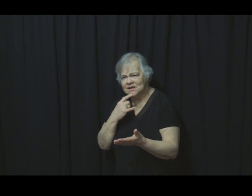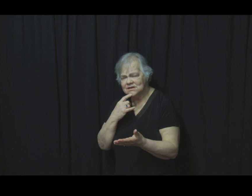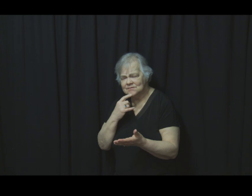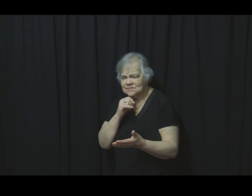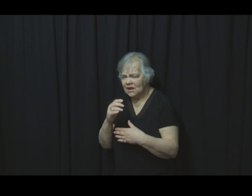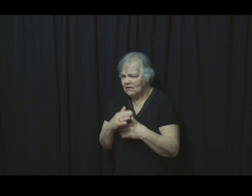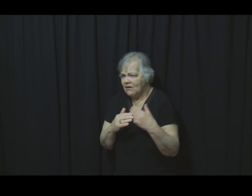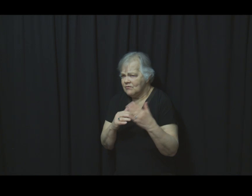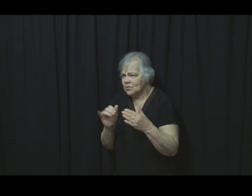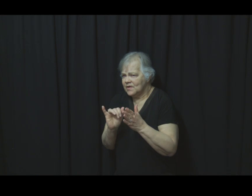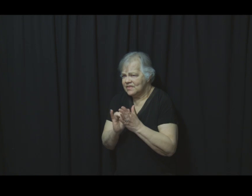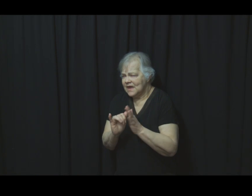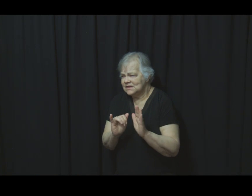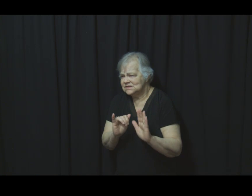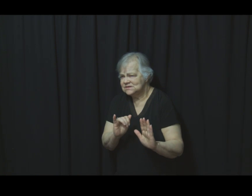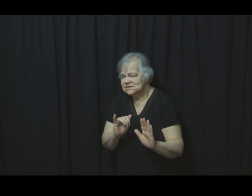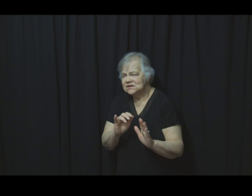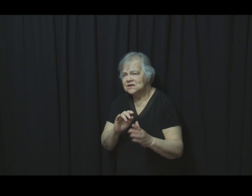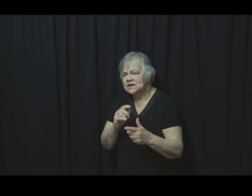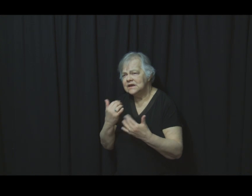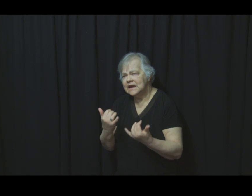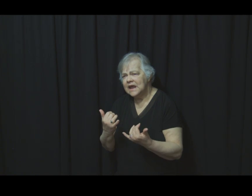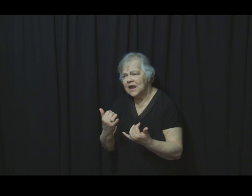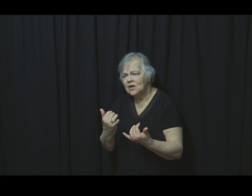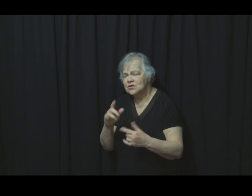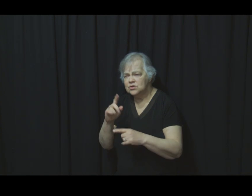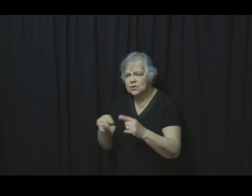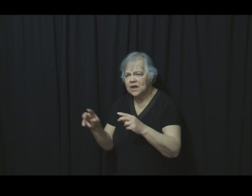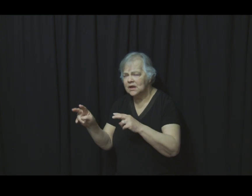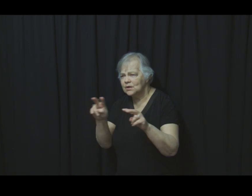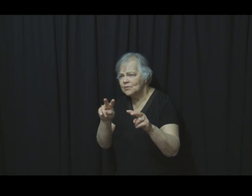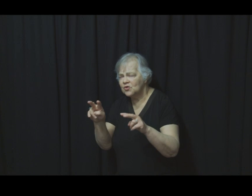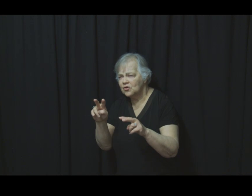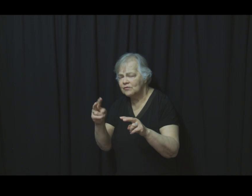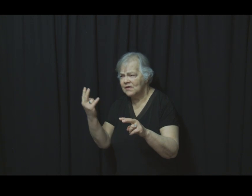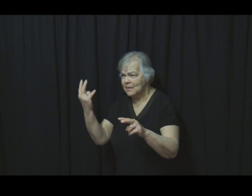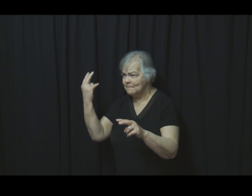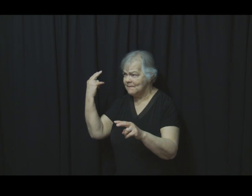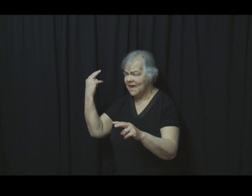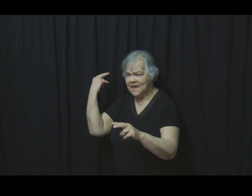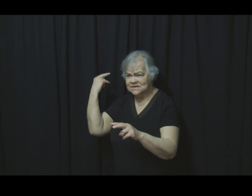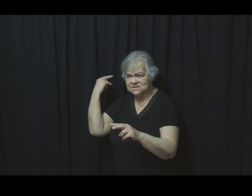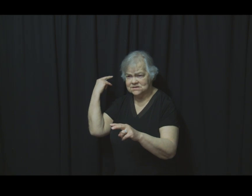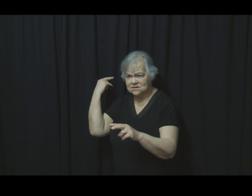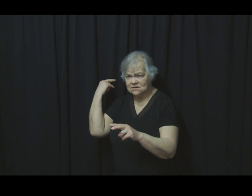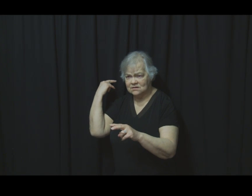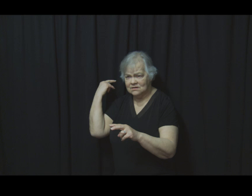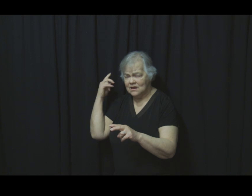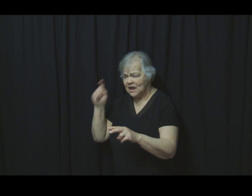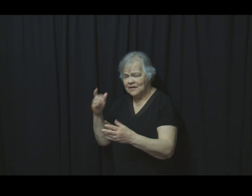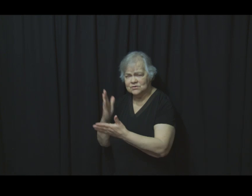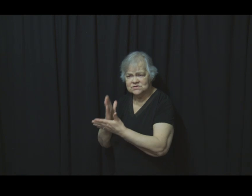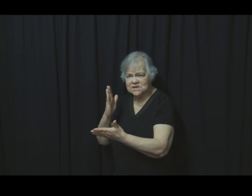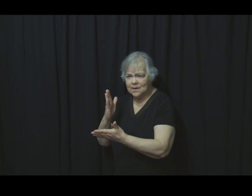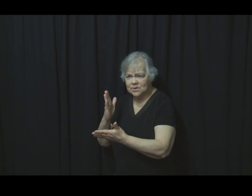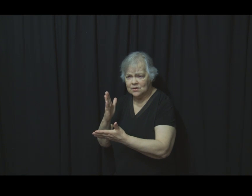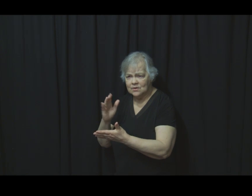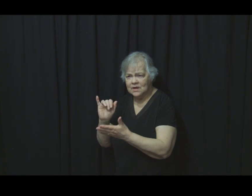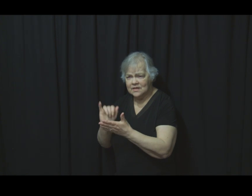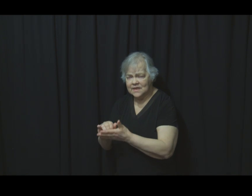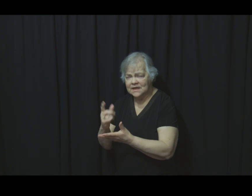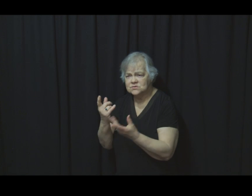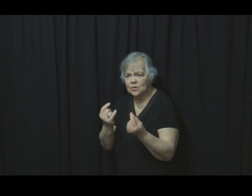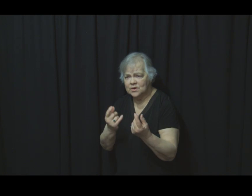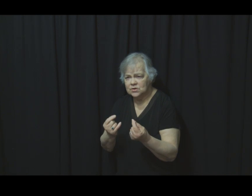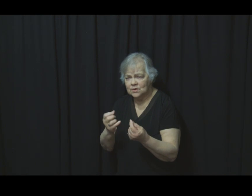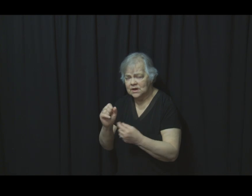with. And then as far as you can't observe the past, I have to stop you right there. That's what we do in